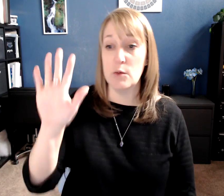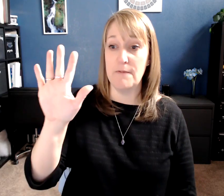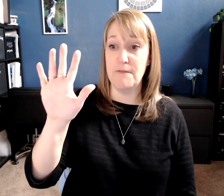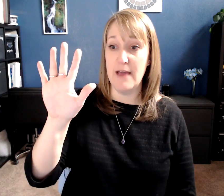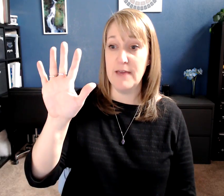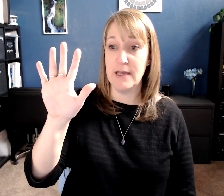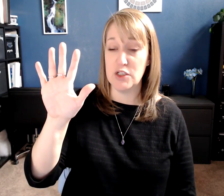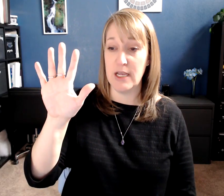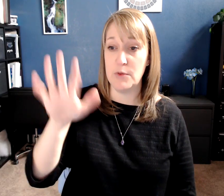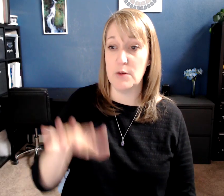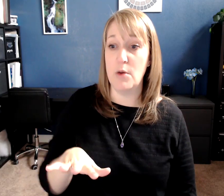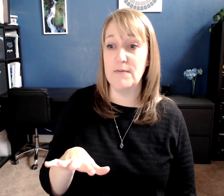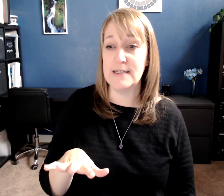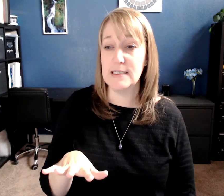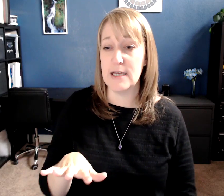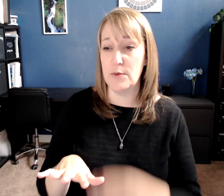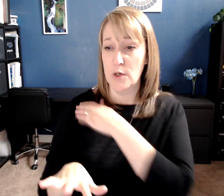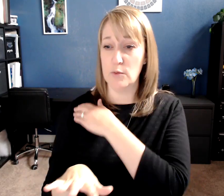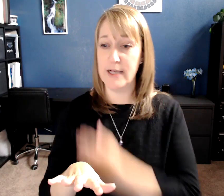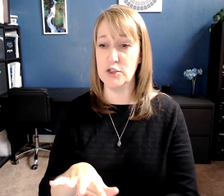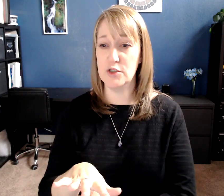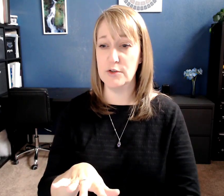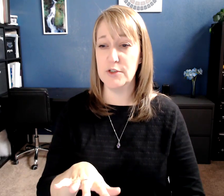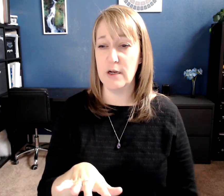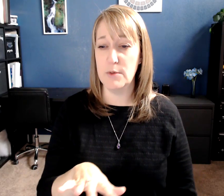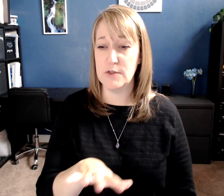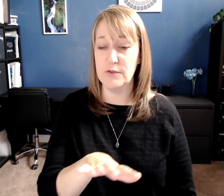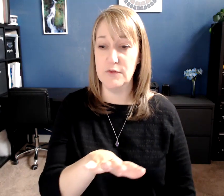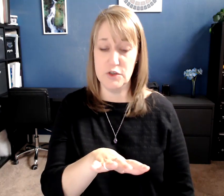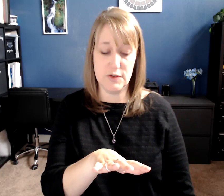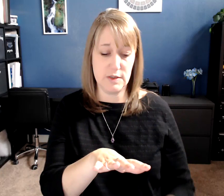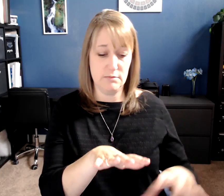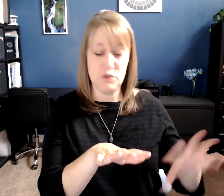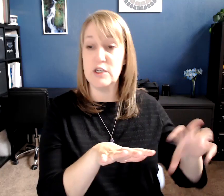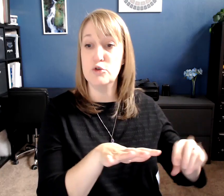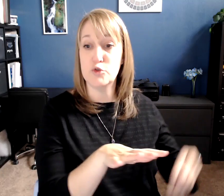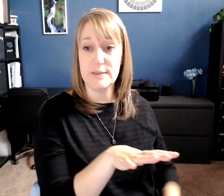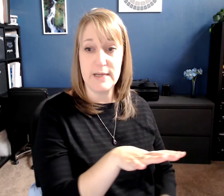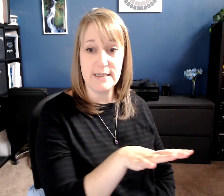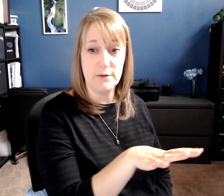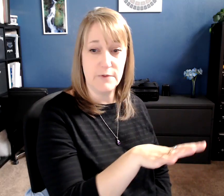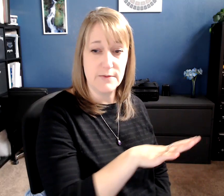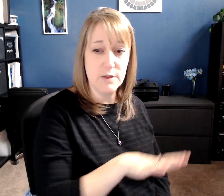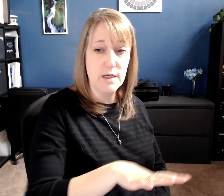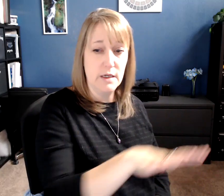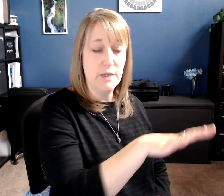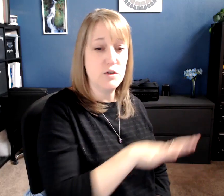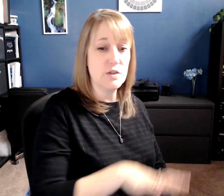want a 5 hand shape with your palm facing down. Relax your shoulder and your elbow so you're just using neutral space here in front of you, and you just